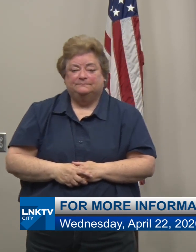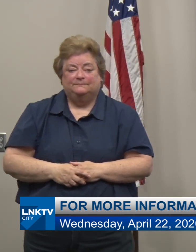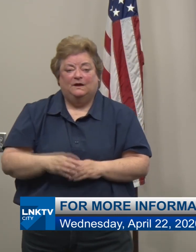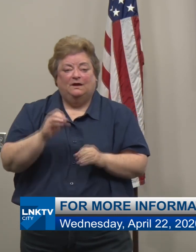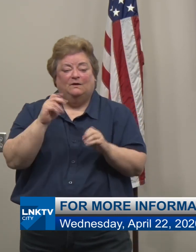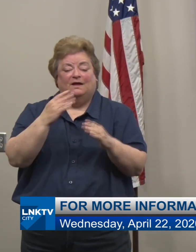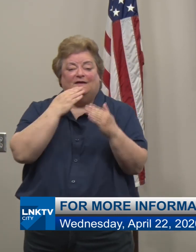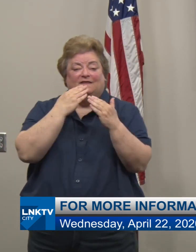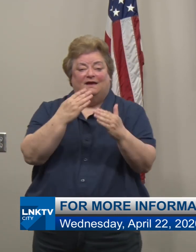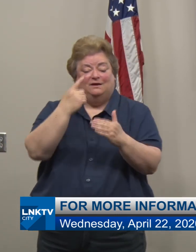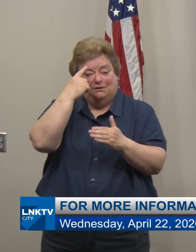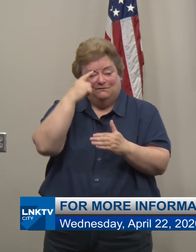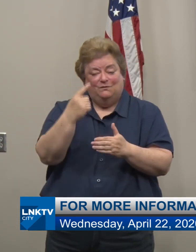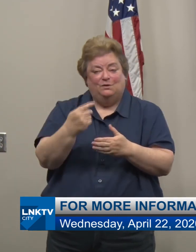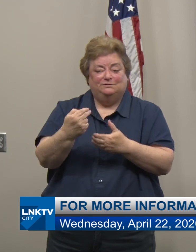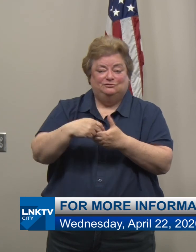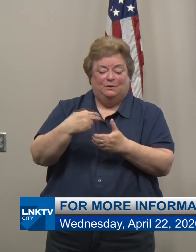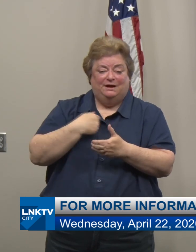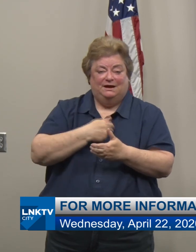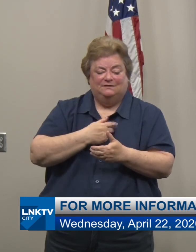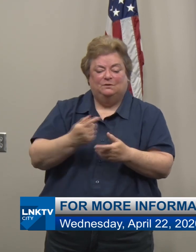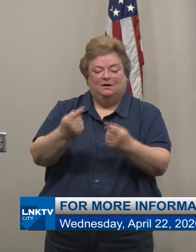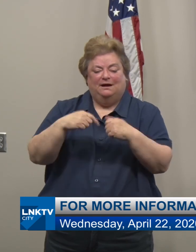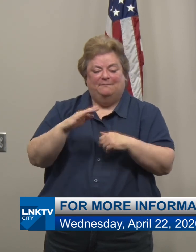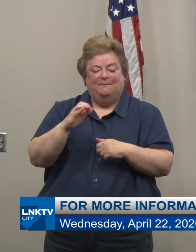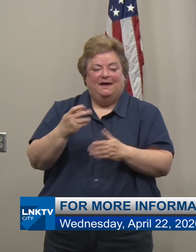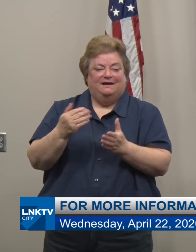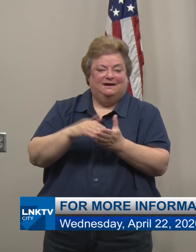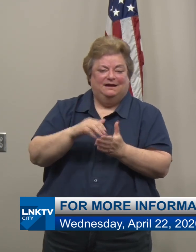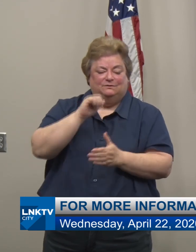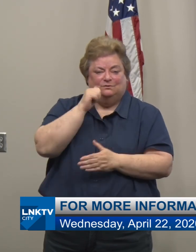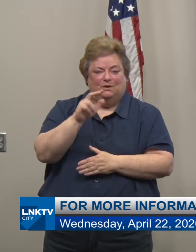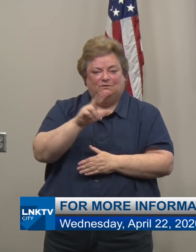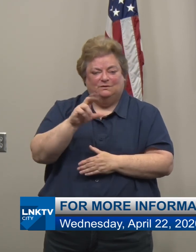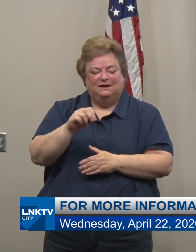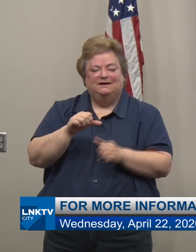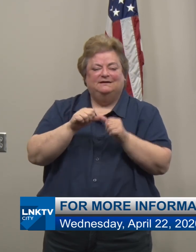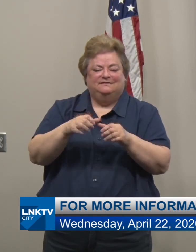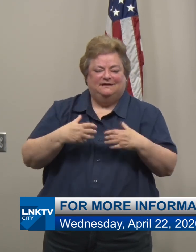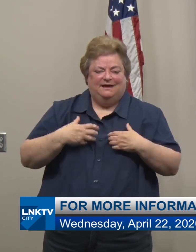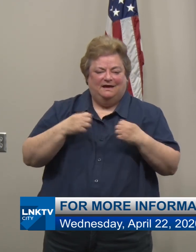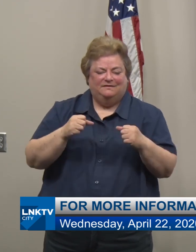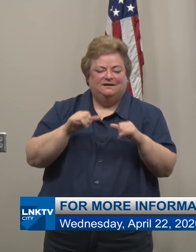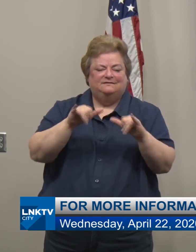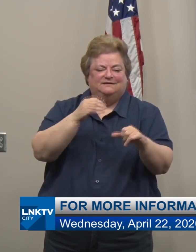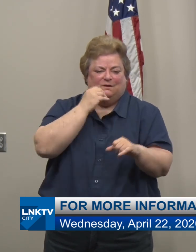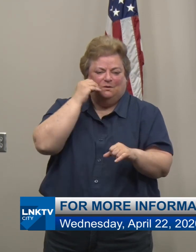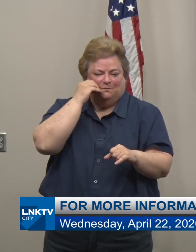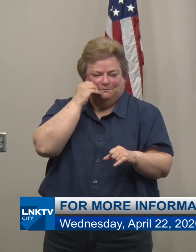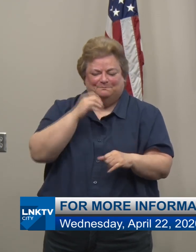All right, well, so much for tuning in. We'll be back tomorrow at 3:30. Please stay healthy and stay well and stay home.